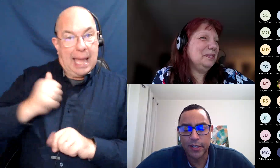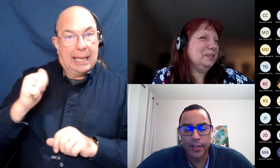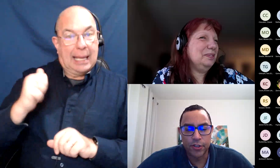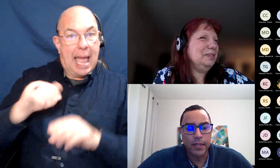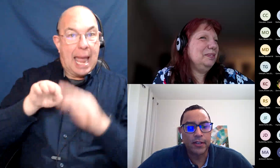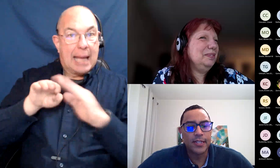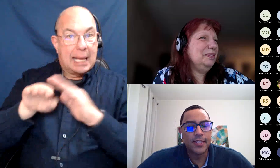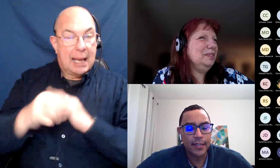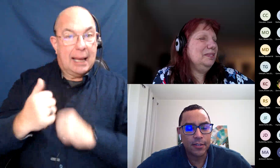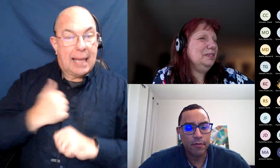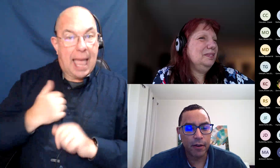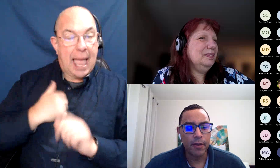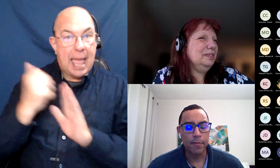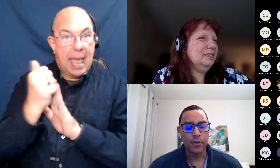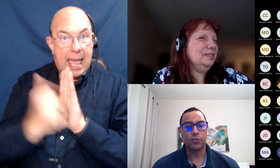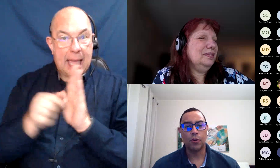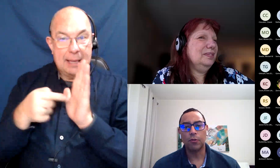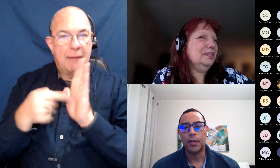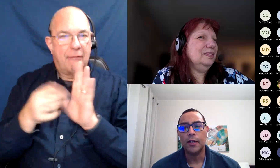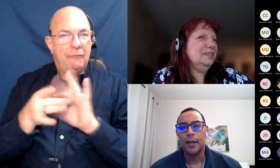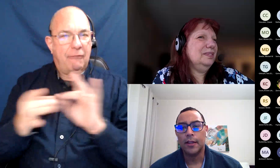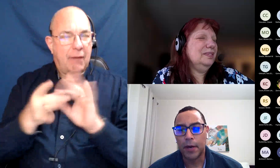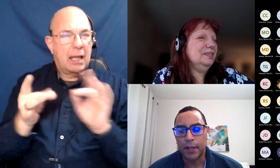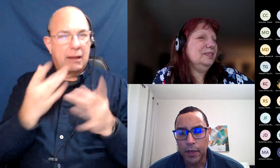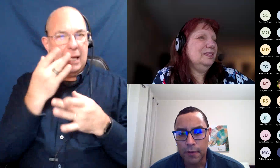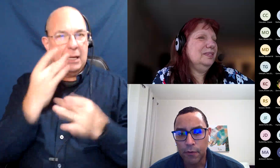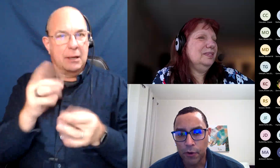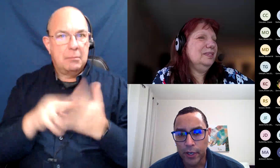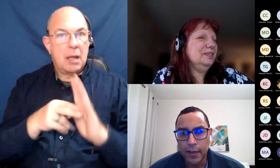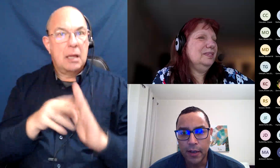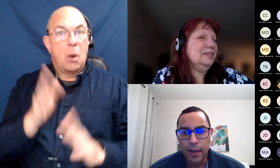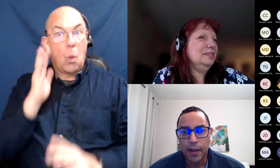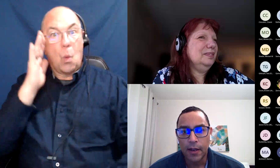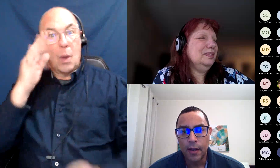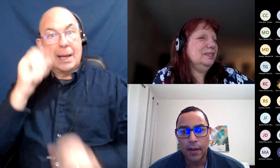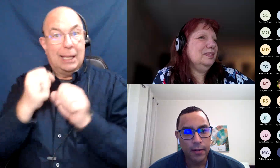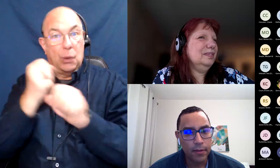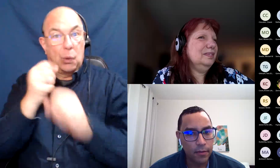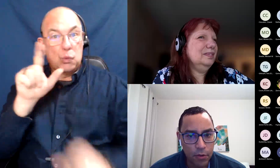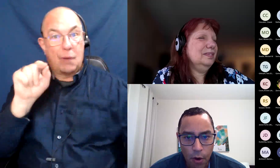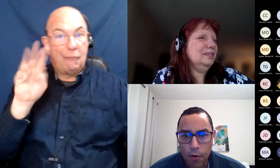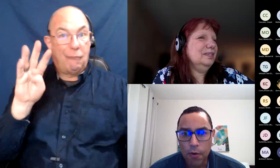of legislation because it states a very ambitious goal that by 2040,